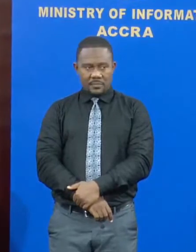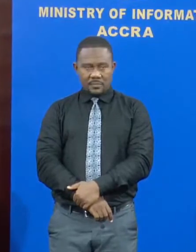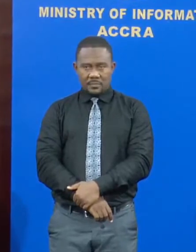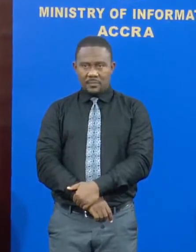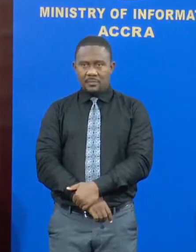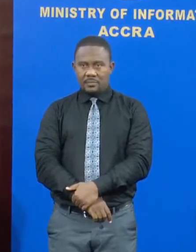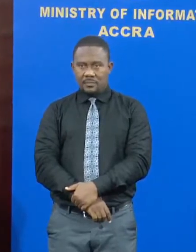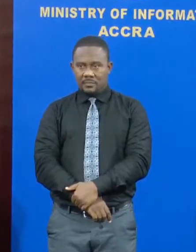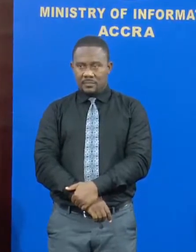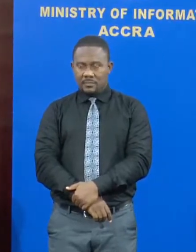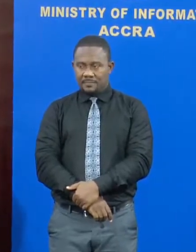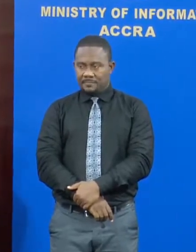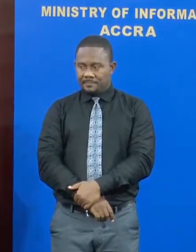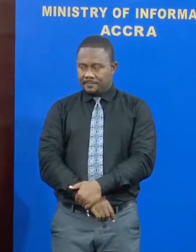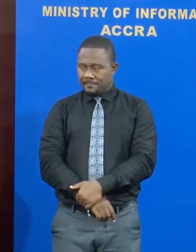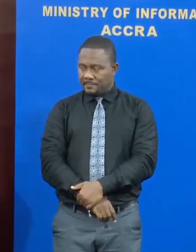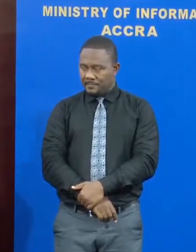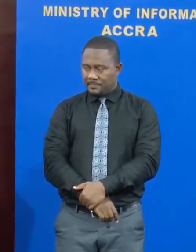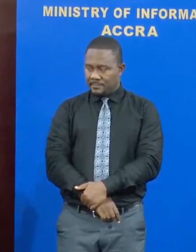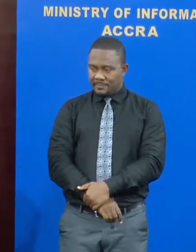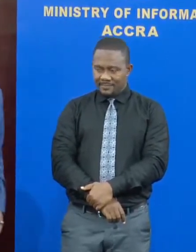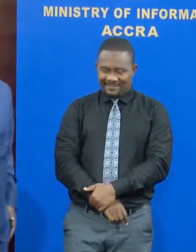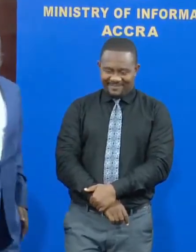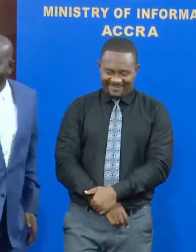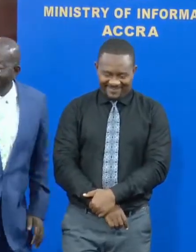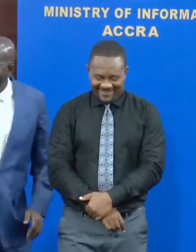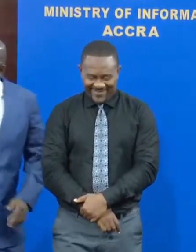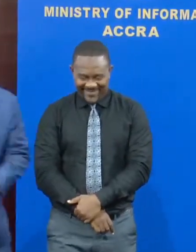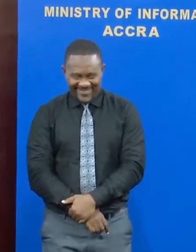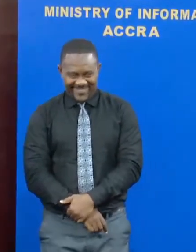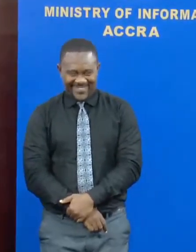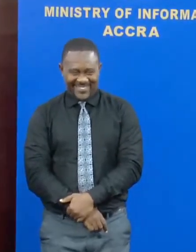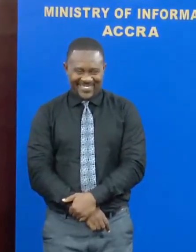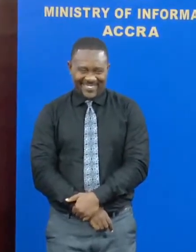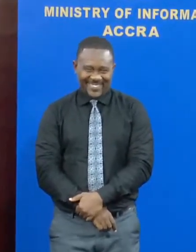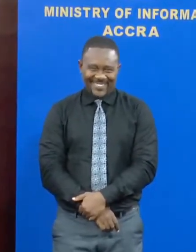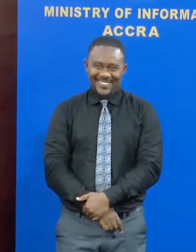for Professor. Yes, please. Professor, maybe.